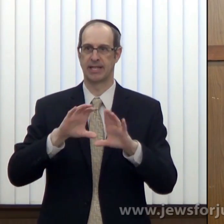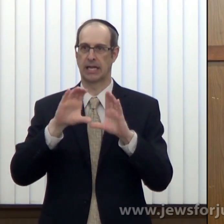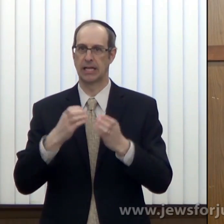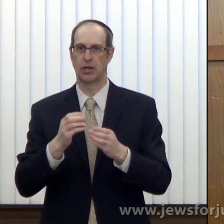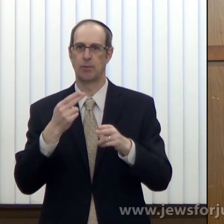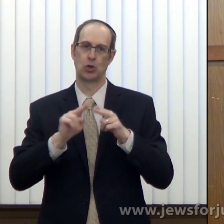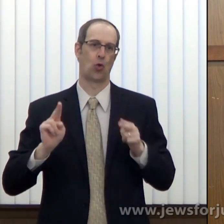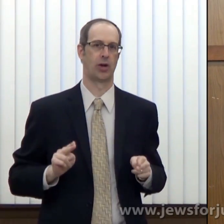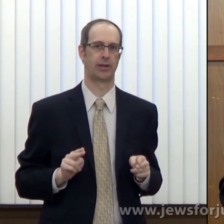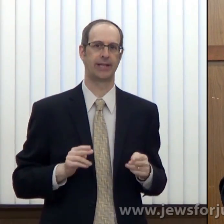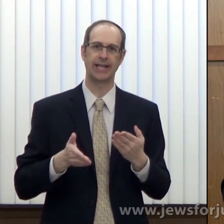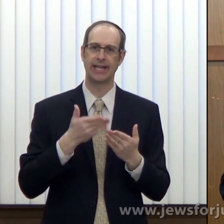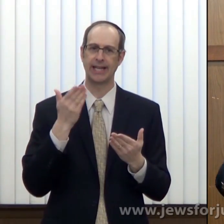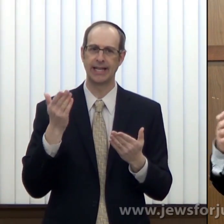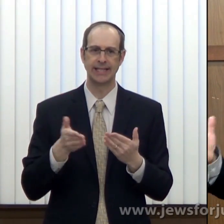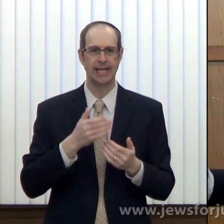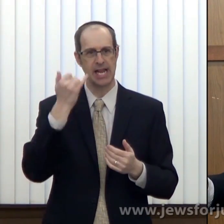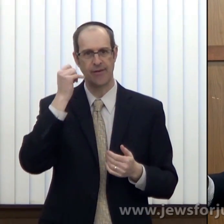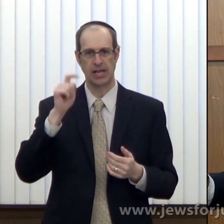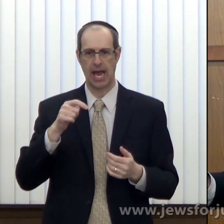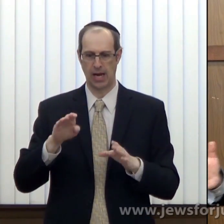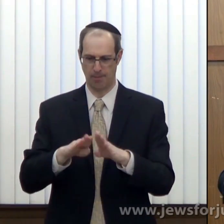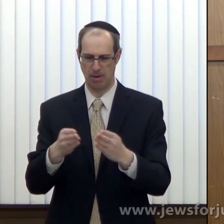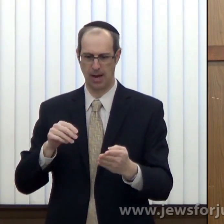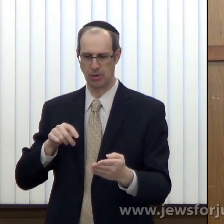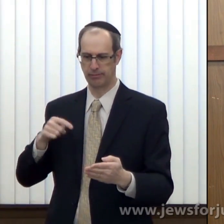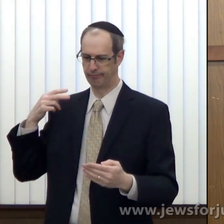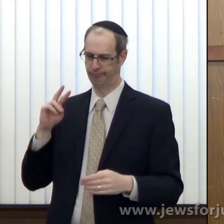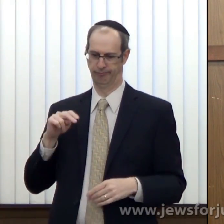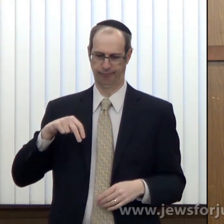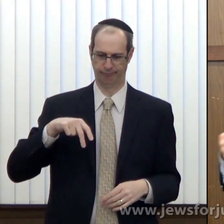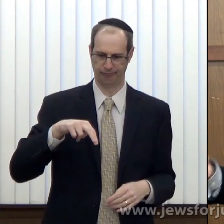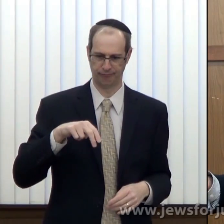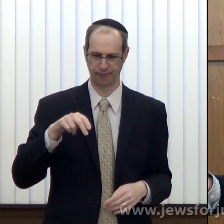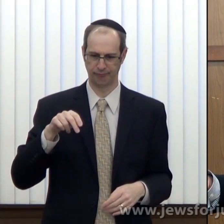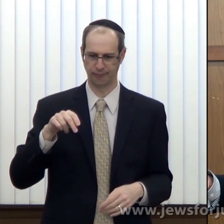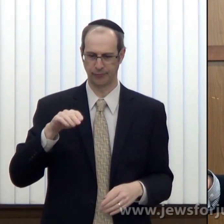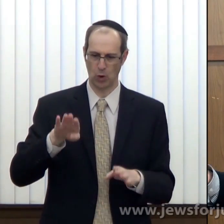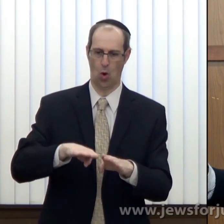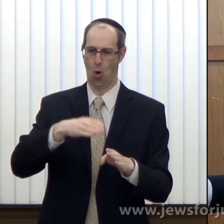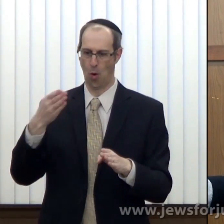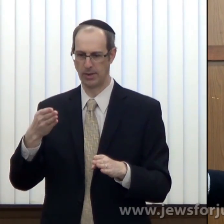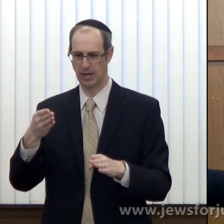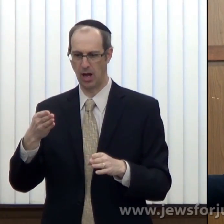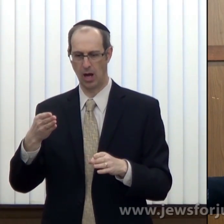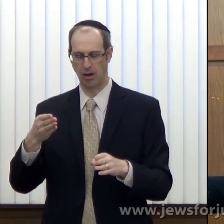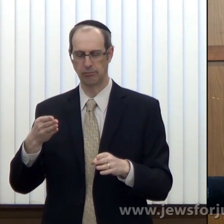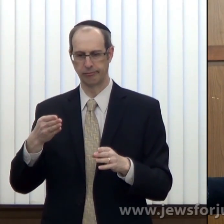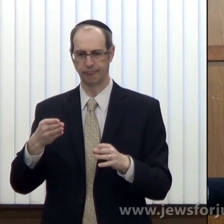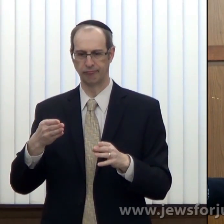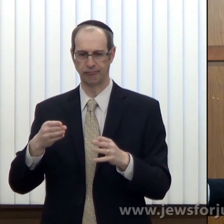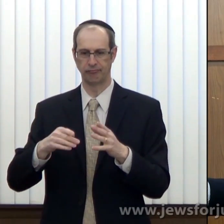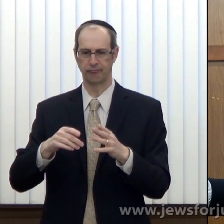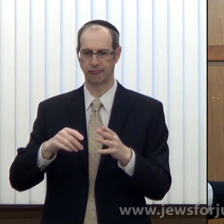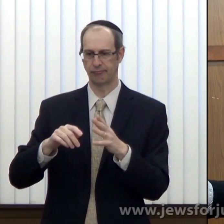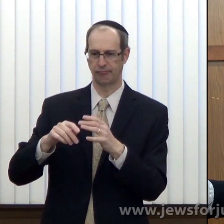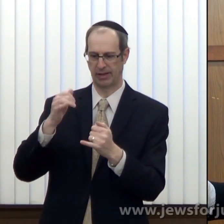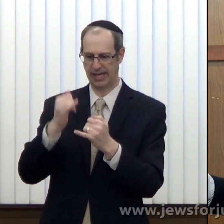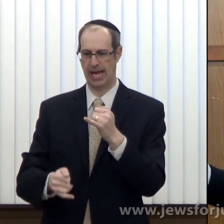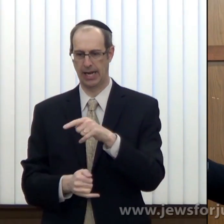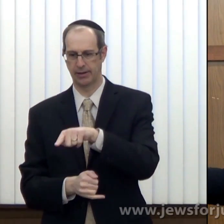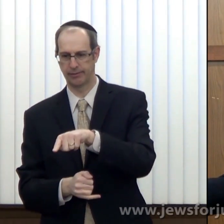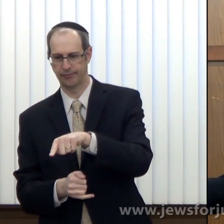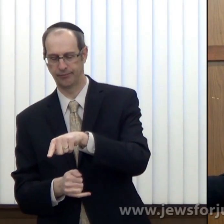easy class if you could go to the Bible, open up the index. The index of a Bible is called